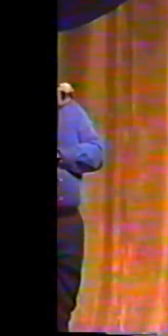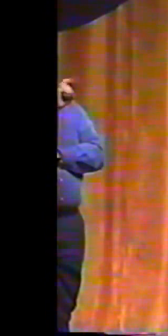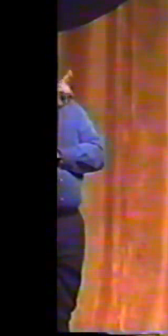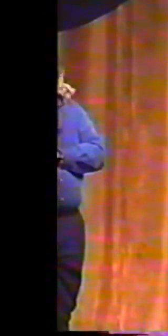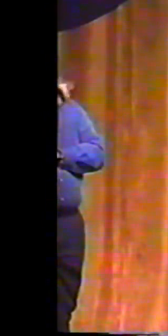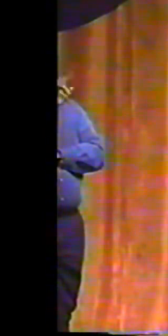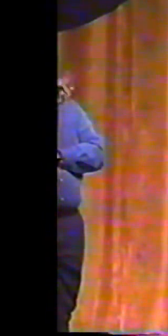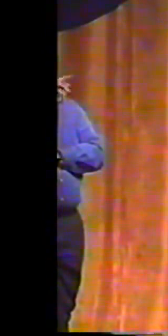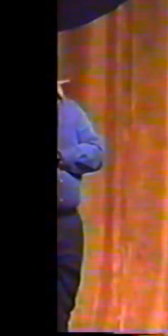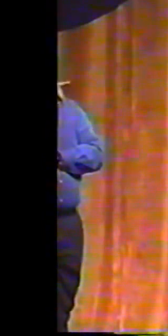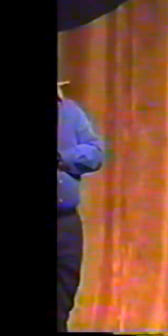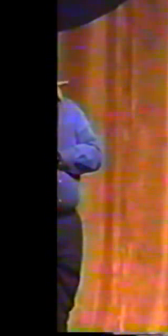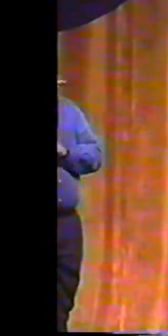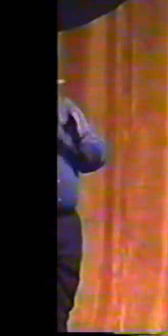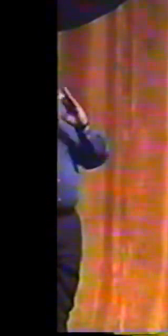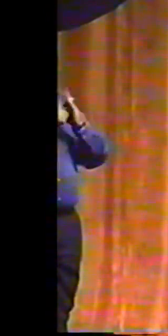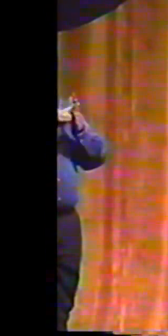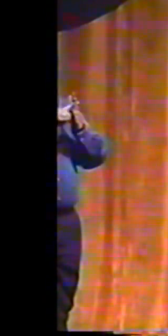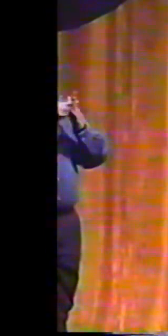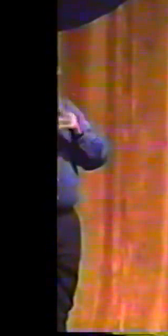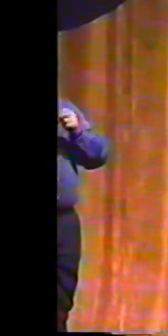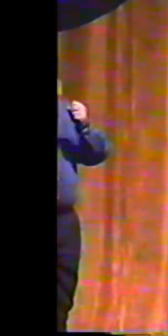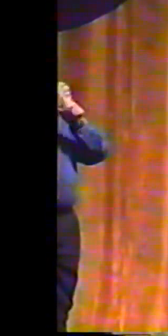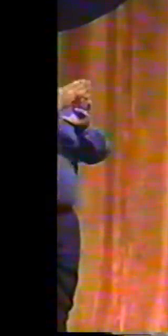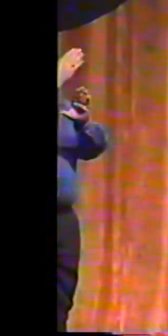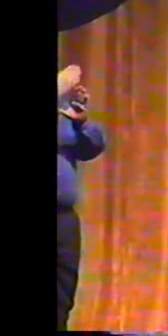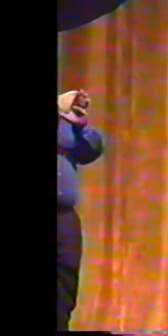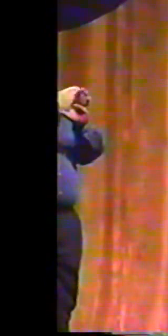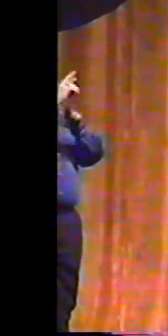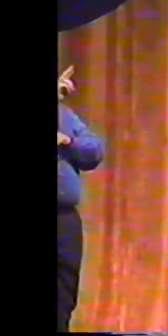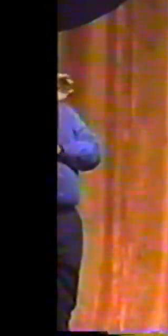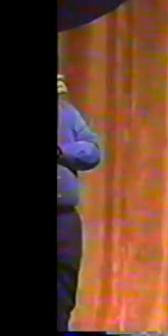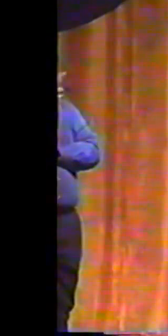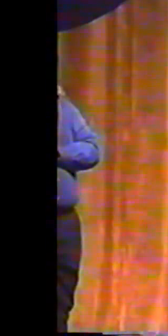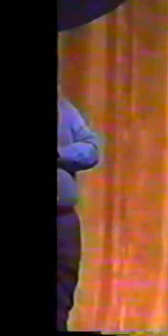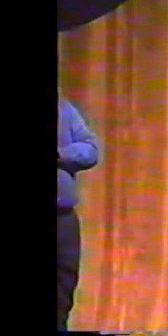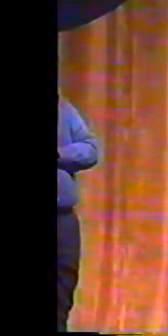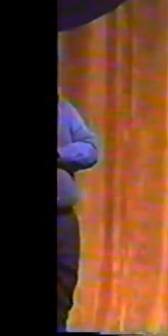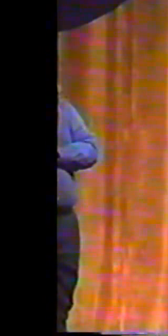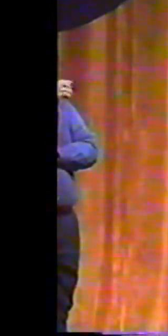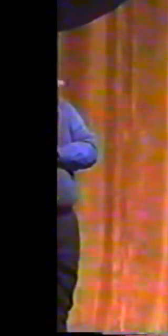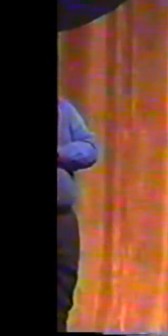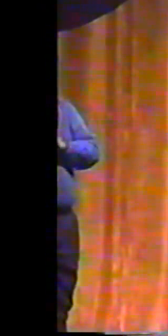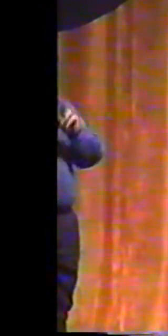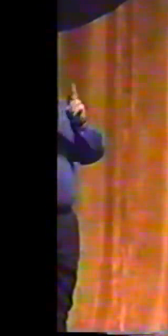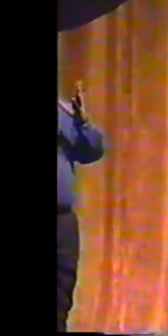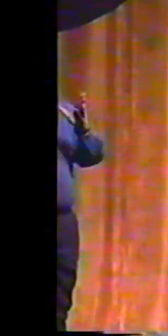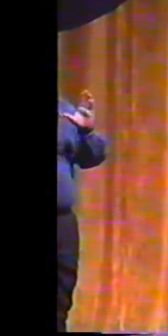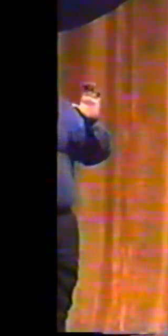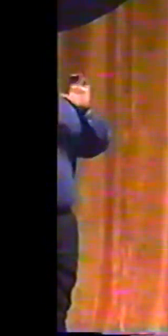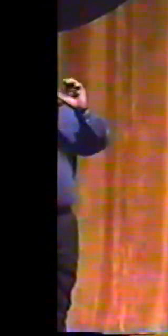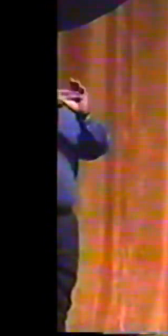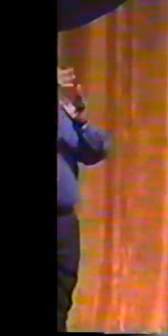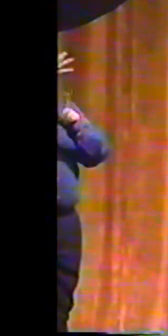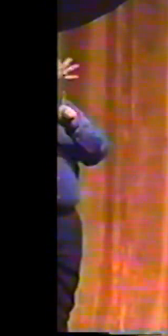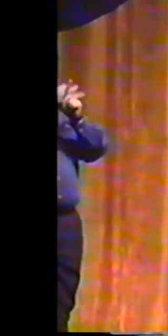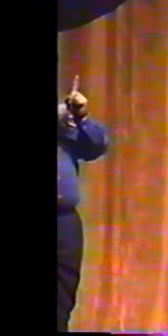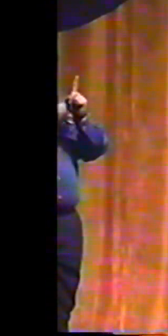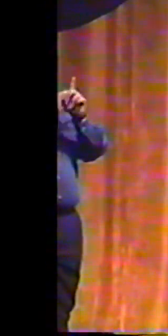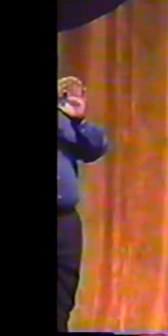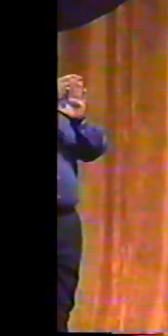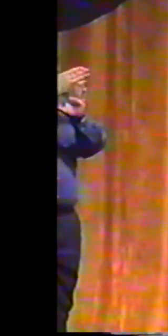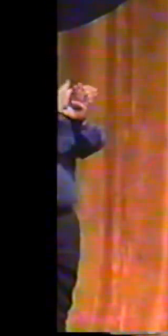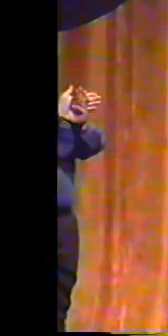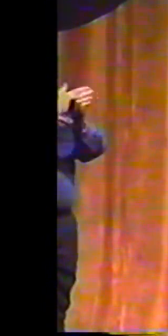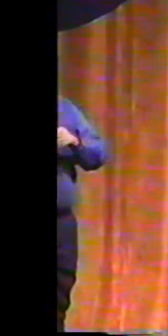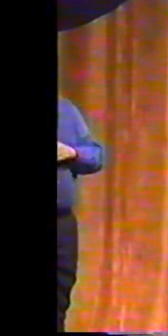mentioned, had started about a year earlier. Rich Reed, another reporter, had started about 9 months earlier. We started in earnest